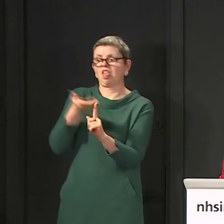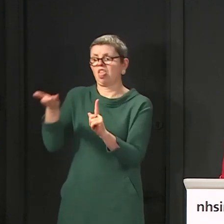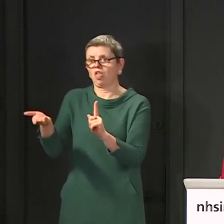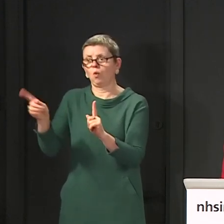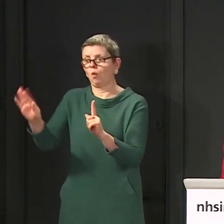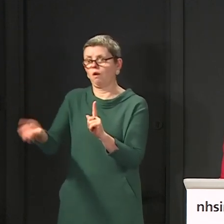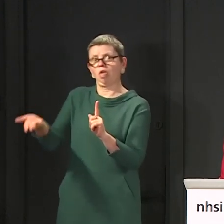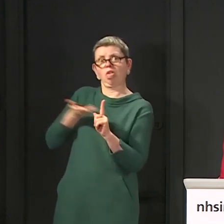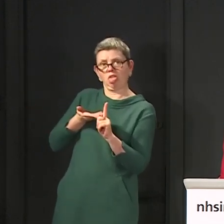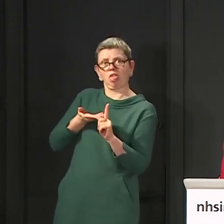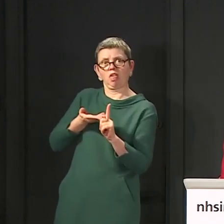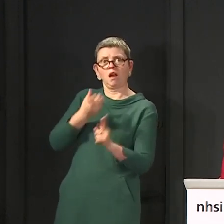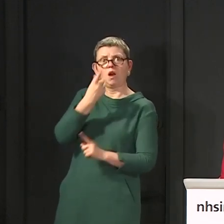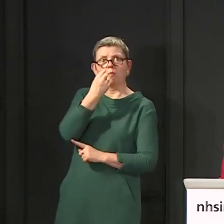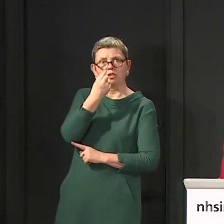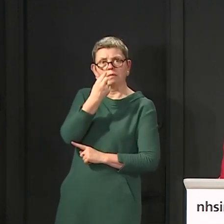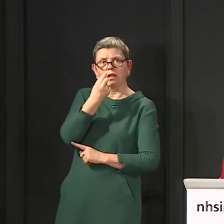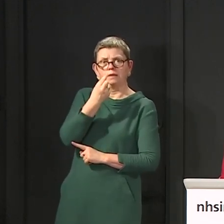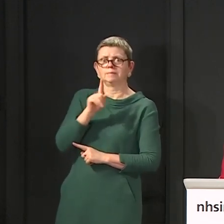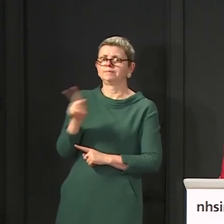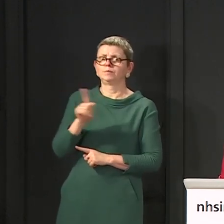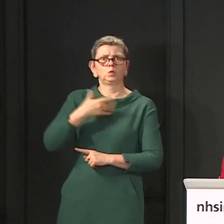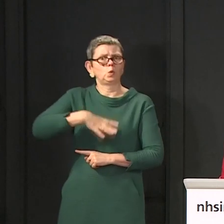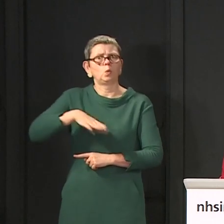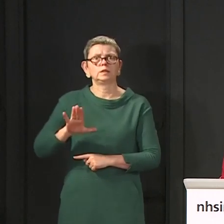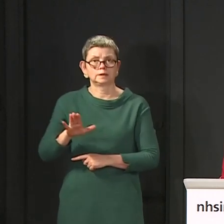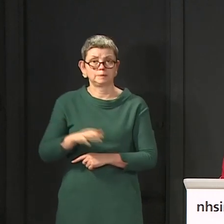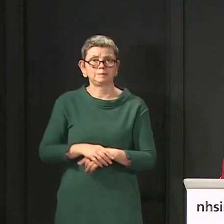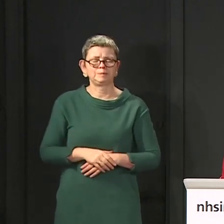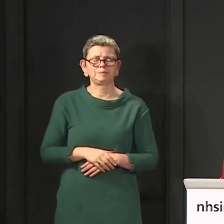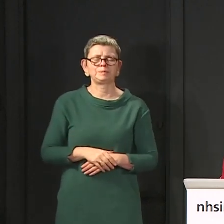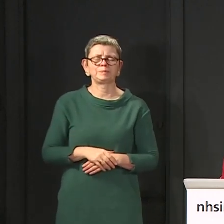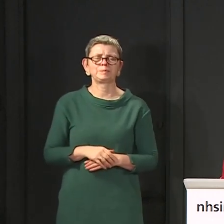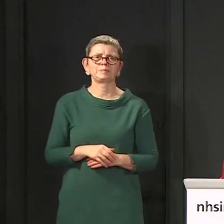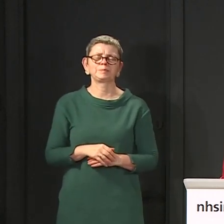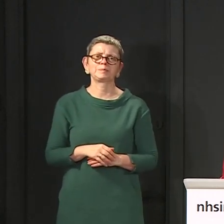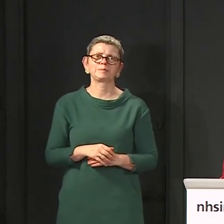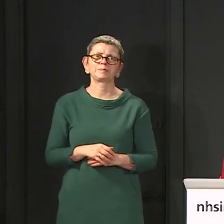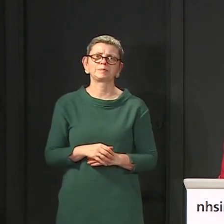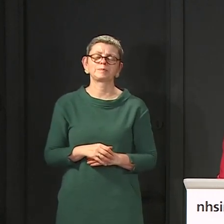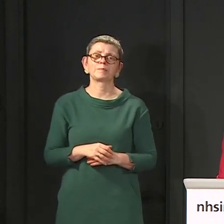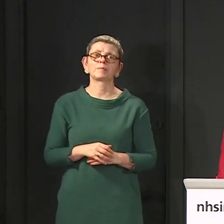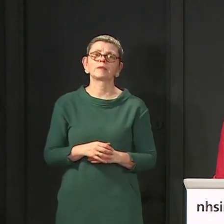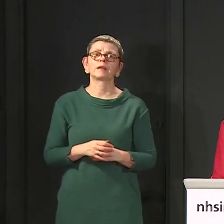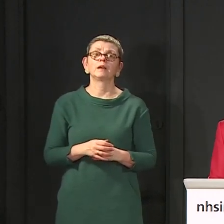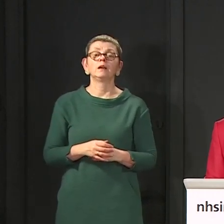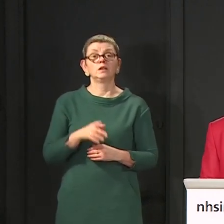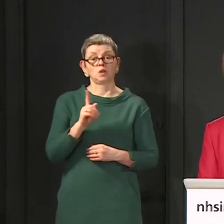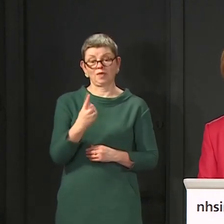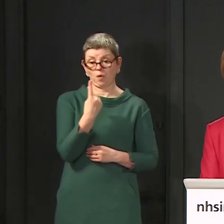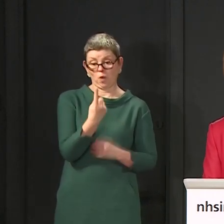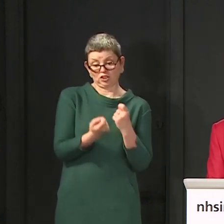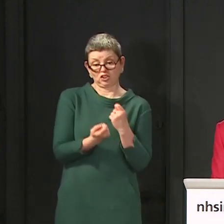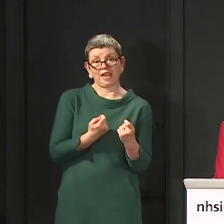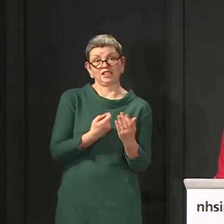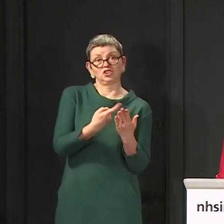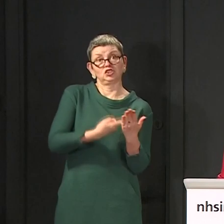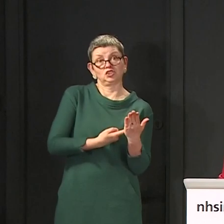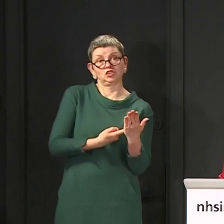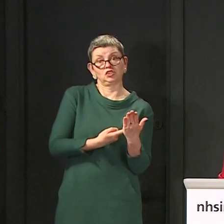can travel over and lead to increased spread. So the change that I have confirmed today